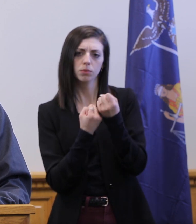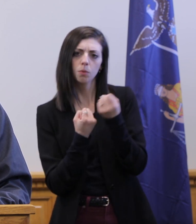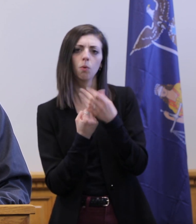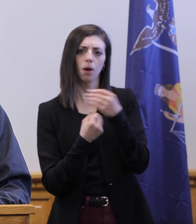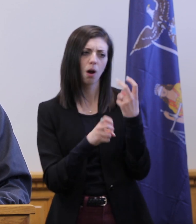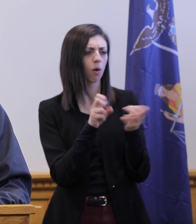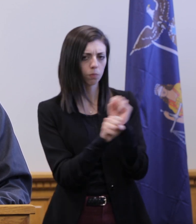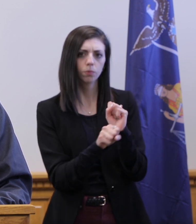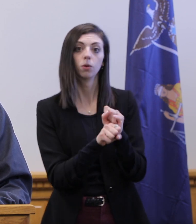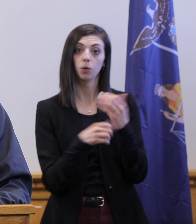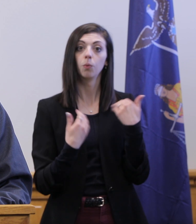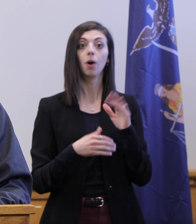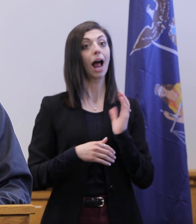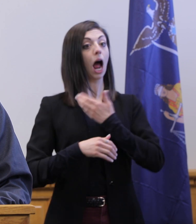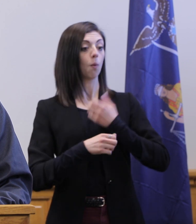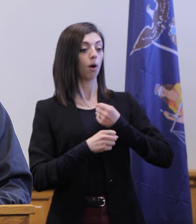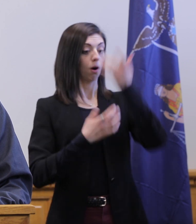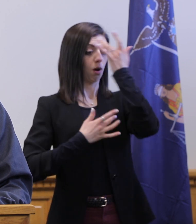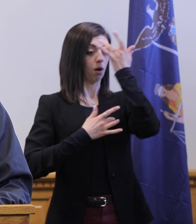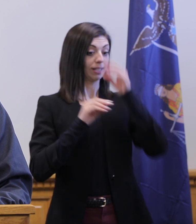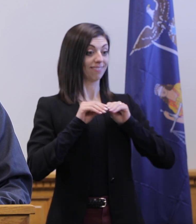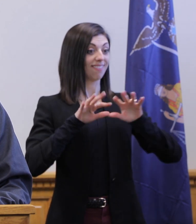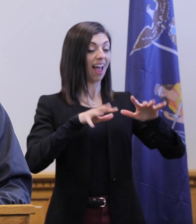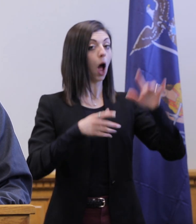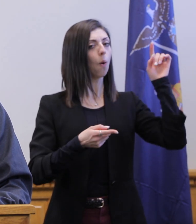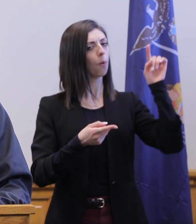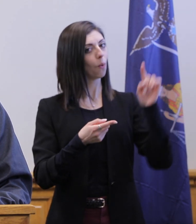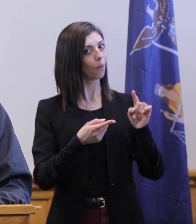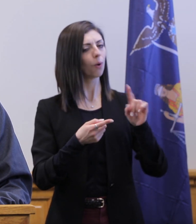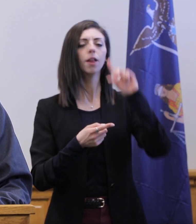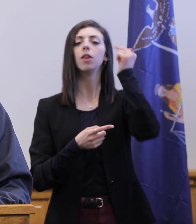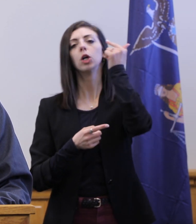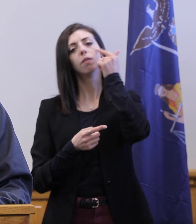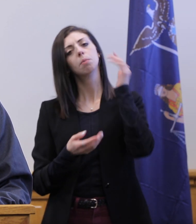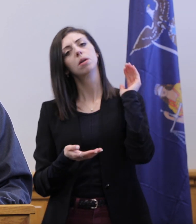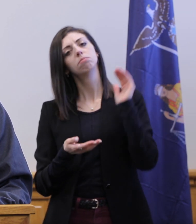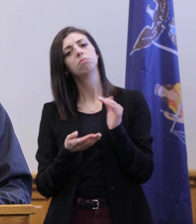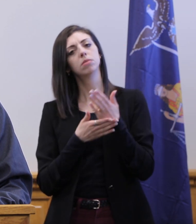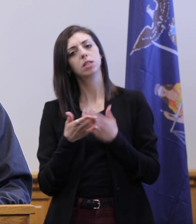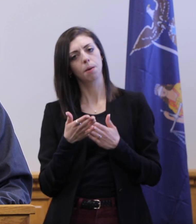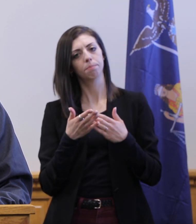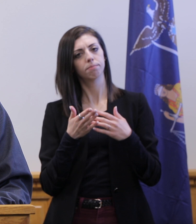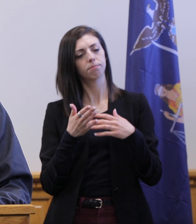COVID infection rate declines in New York State, the governor has eased back on some of the COVID restrictions.